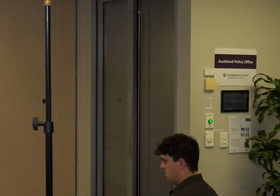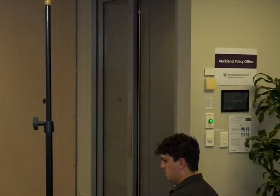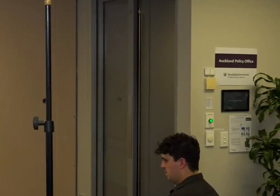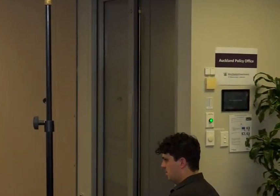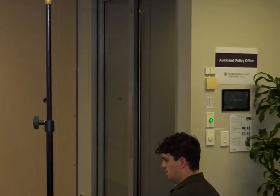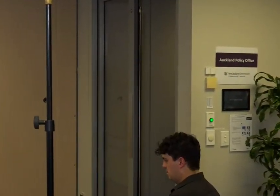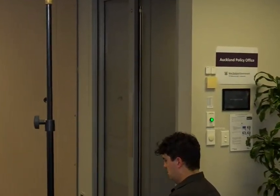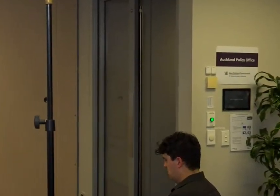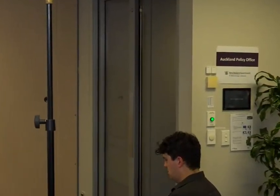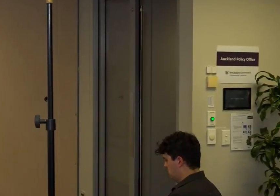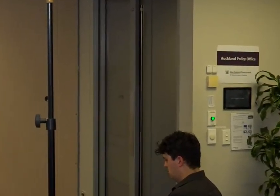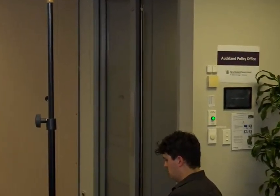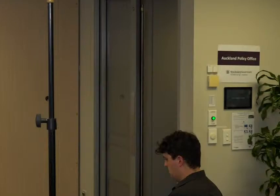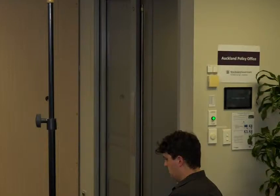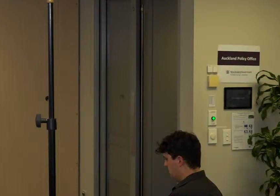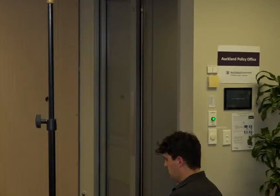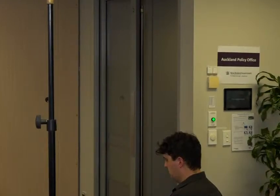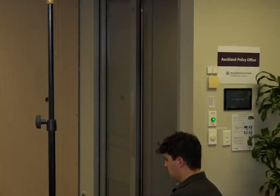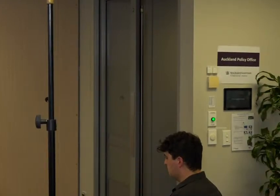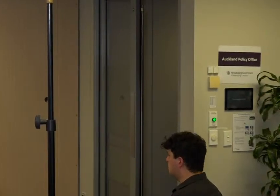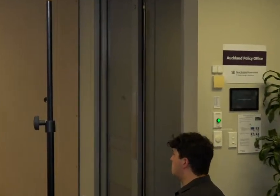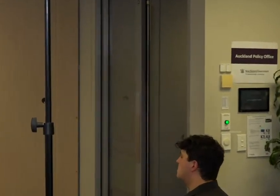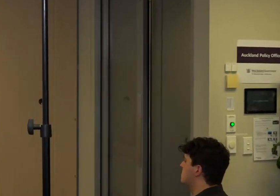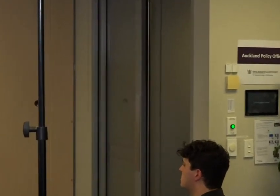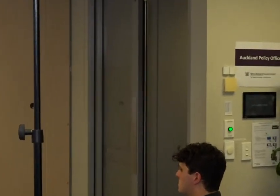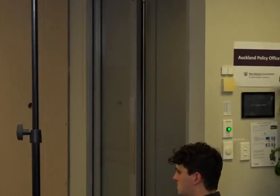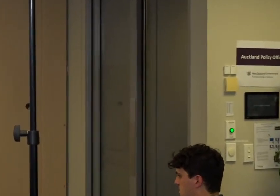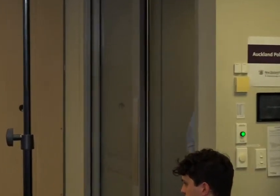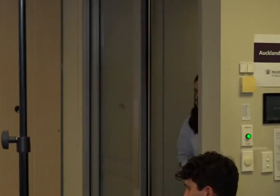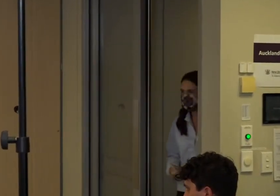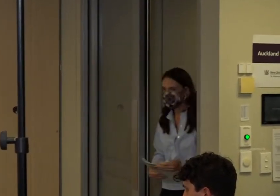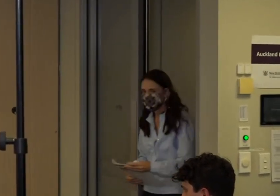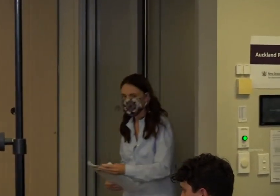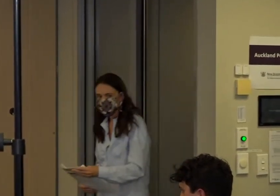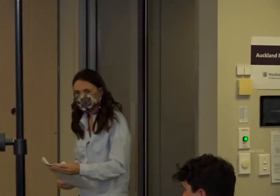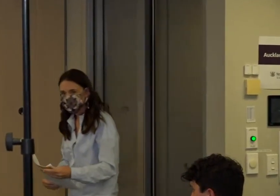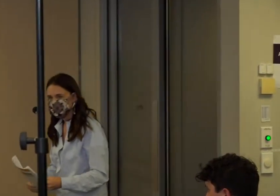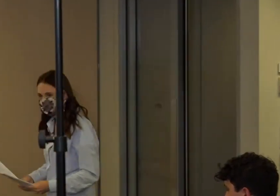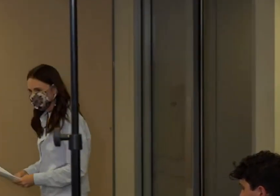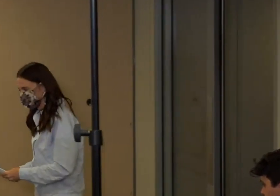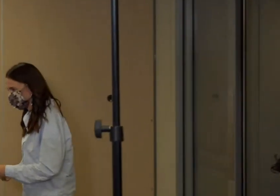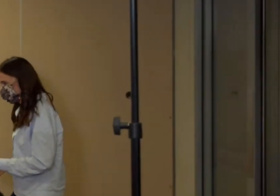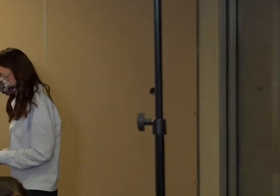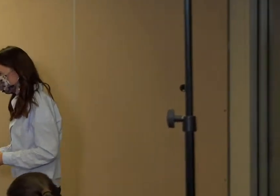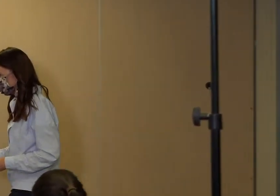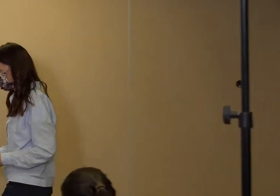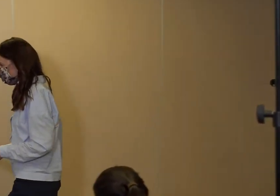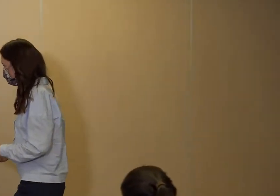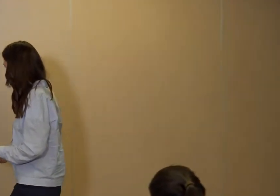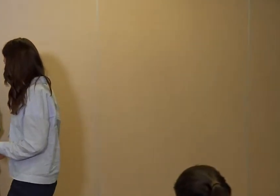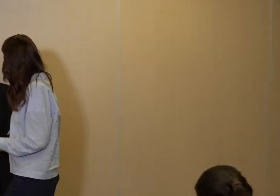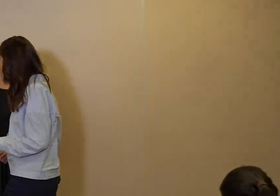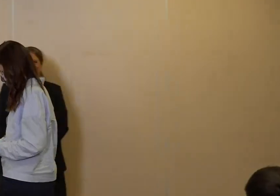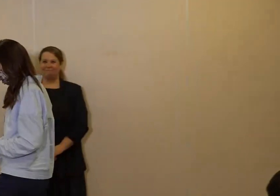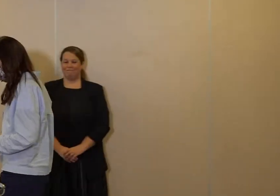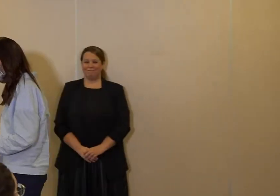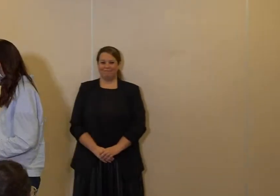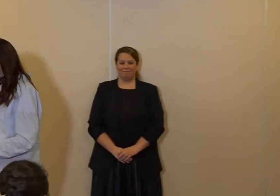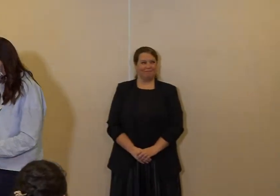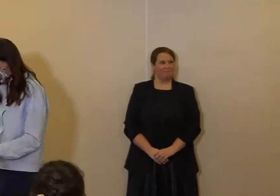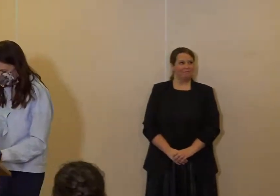the ranges during the afternoons and evenings. And some low cloud tomorrow morning. For Fiordland, fine at first. Cloud